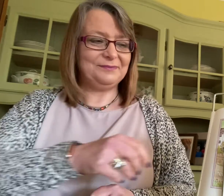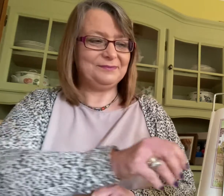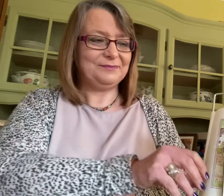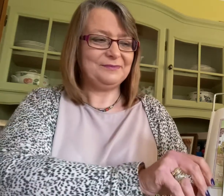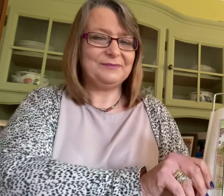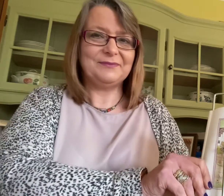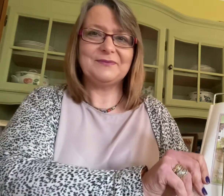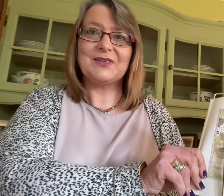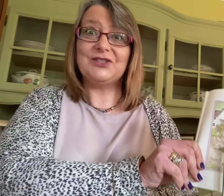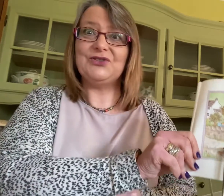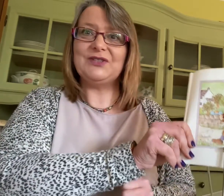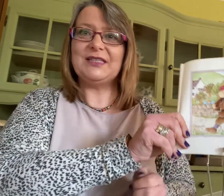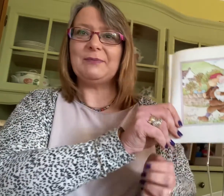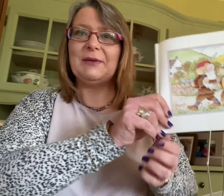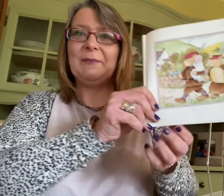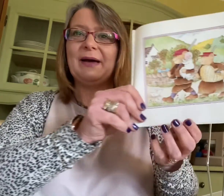Can you see the Plum Pie?